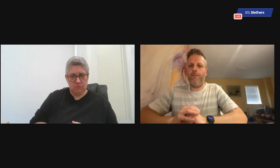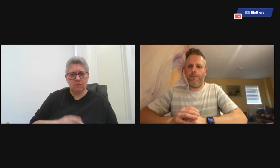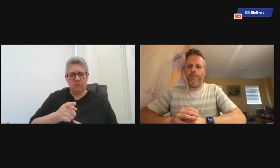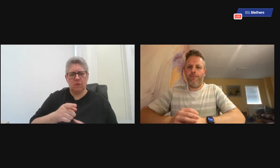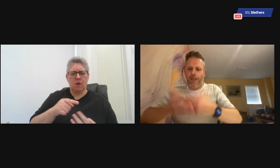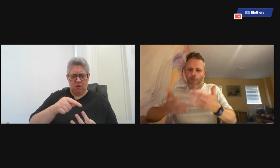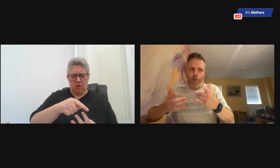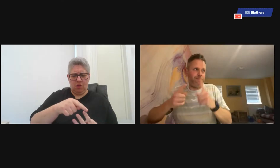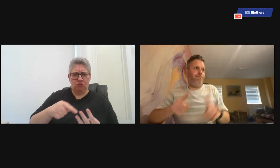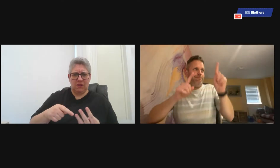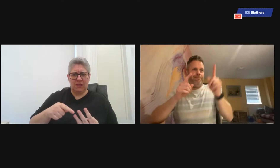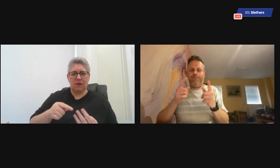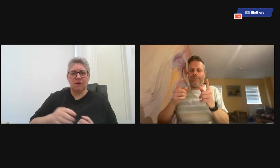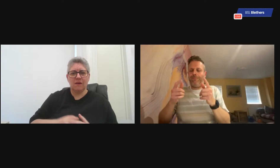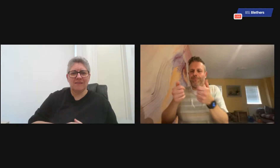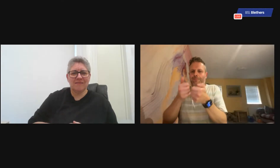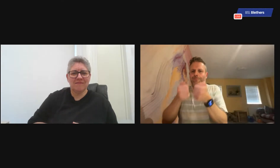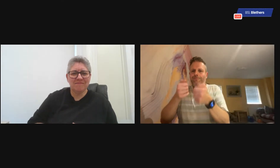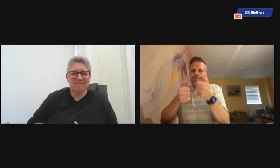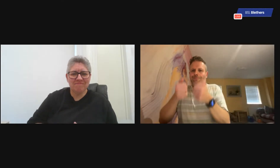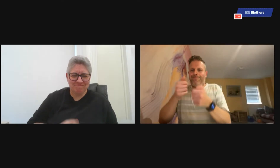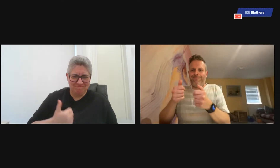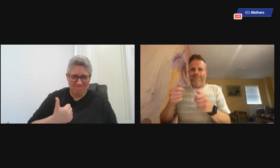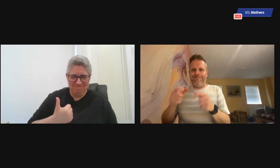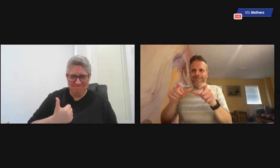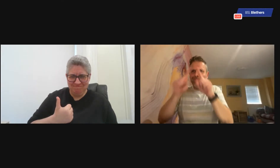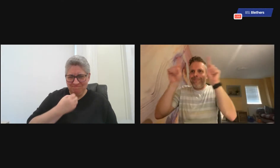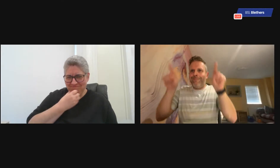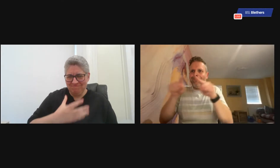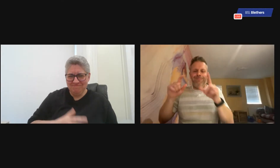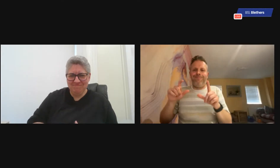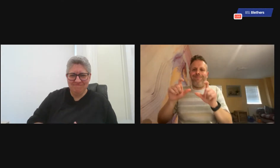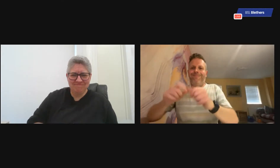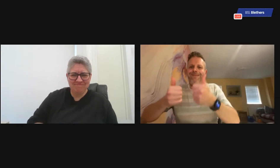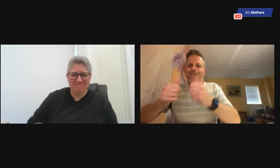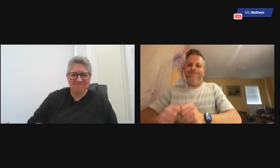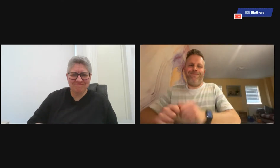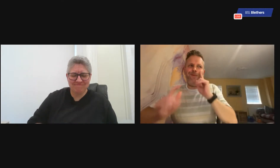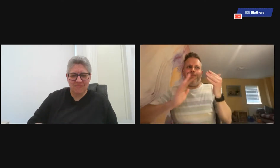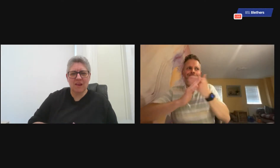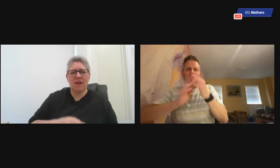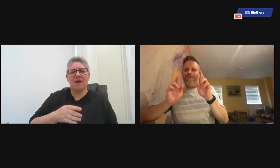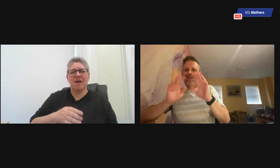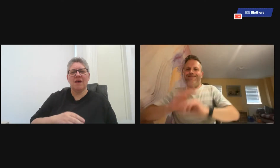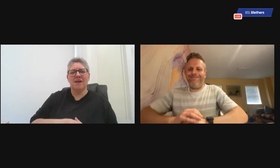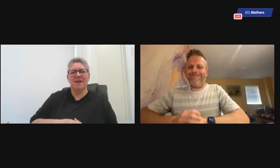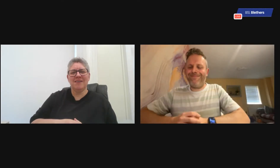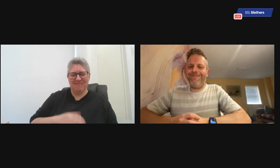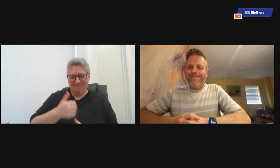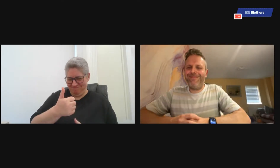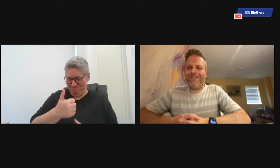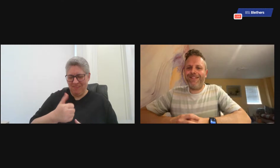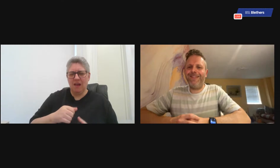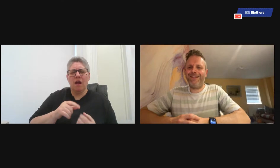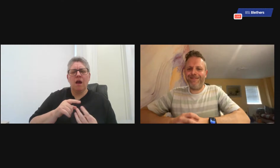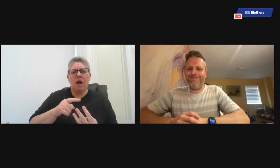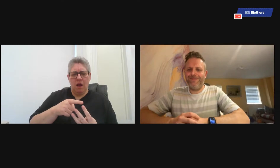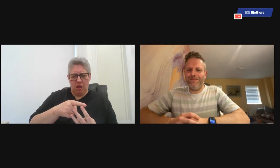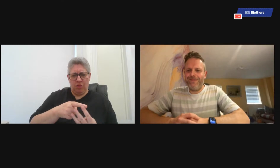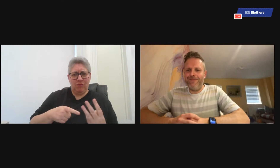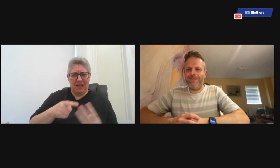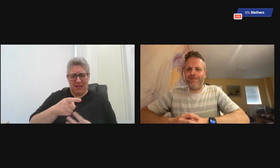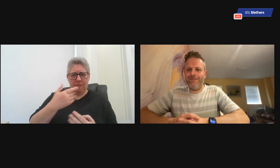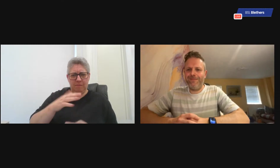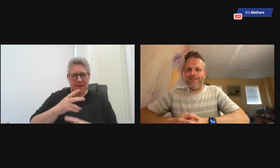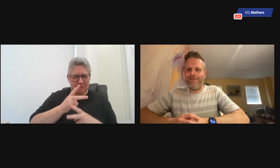children that you've cared for, and you've got 1 left at the moment. So 3 have sort of flown the nest, as it were. I have, yeah. My 4th child is